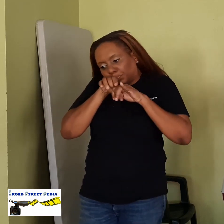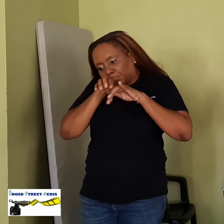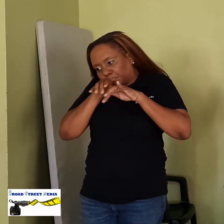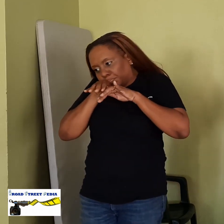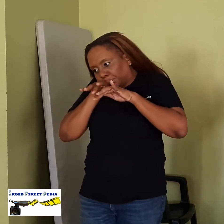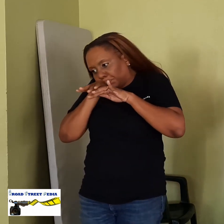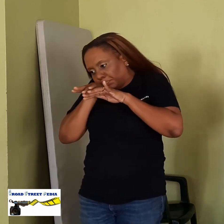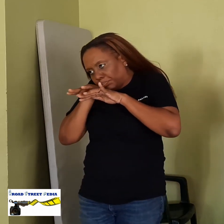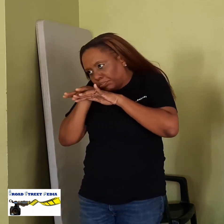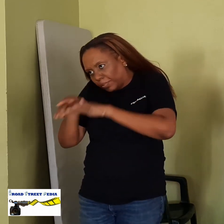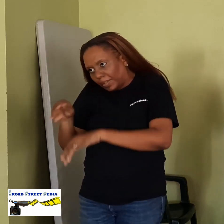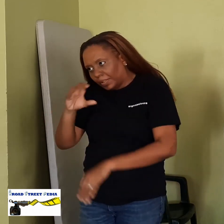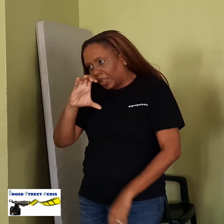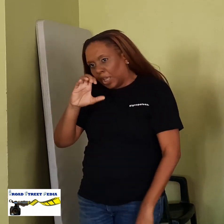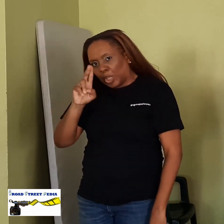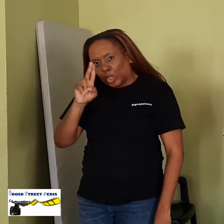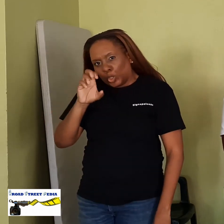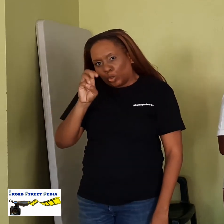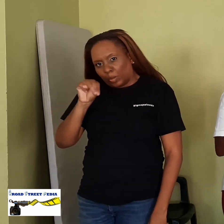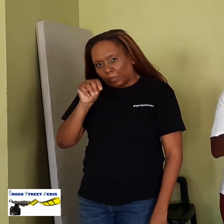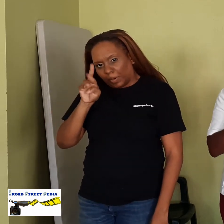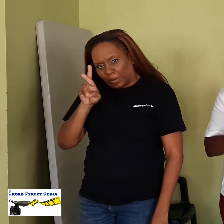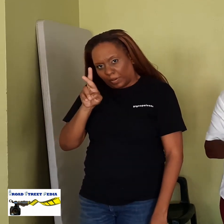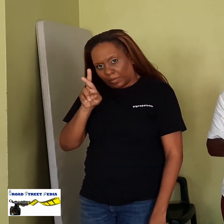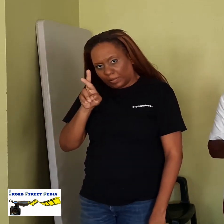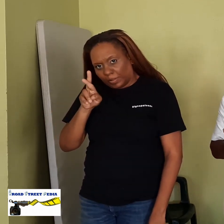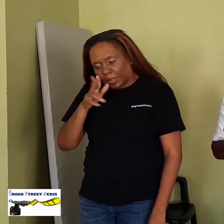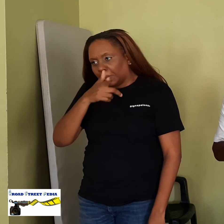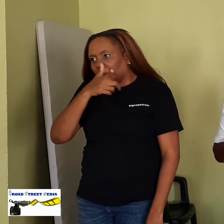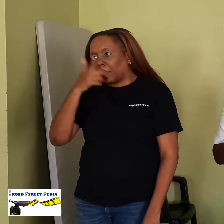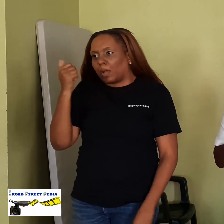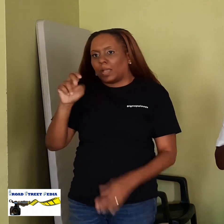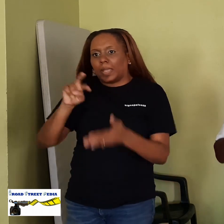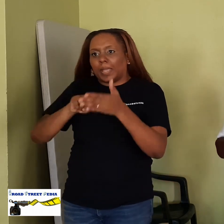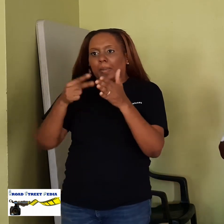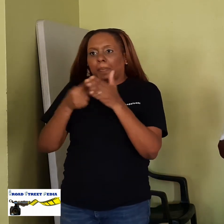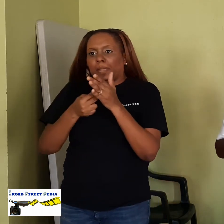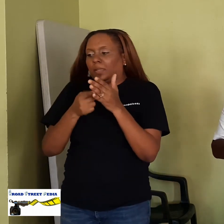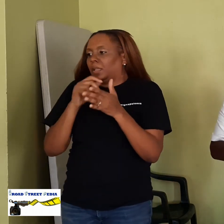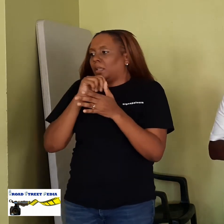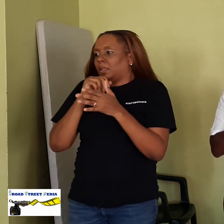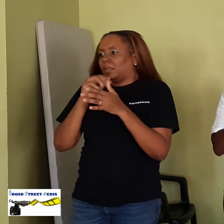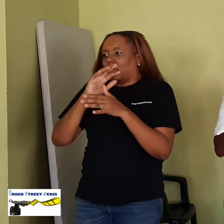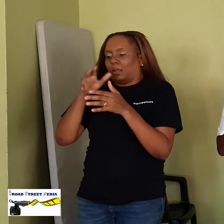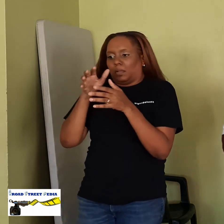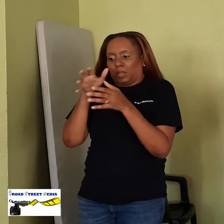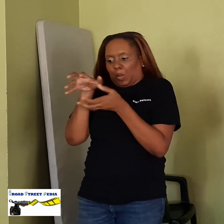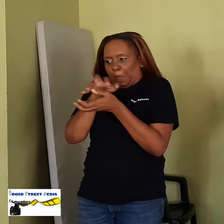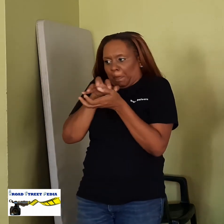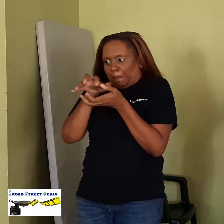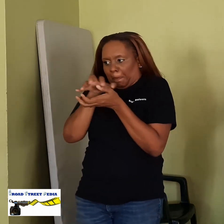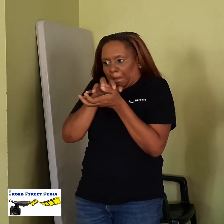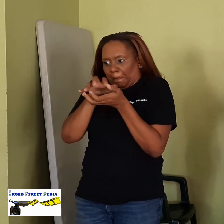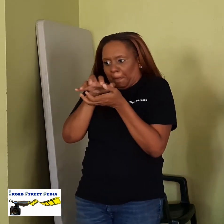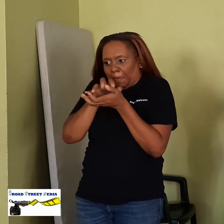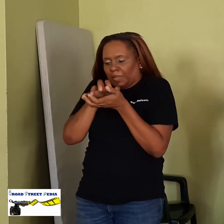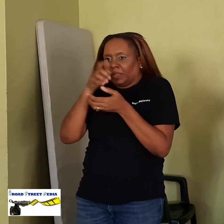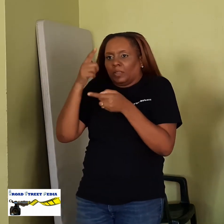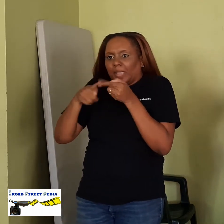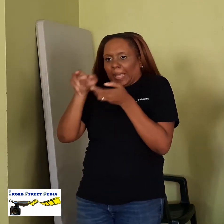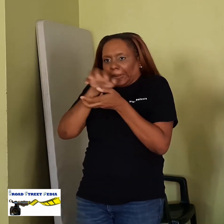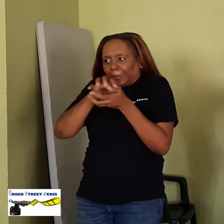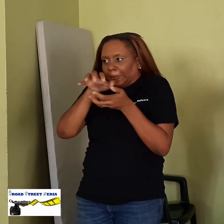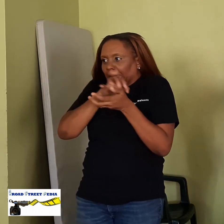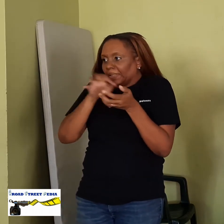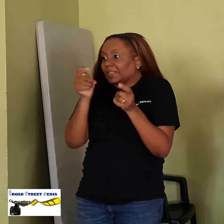it undesirable for your market. Your market color is green. It's not yellow. Although the cucumber or the